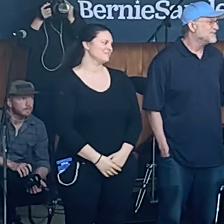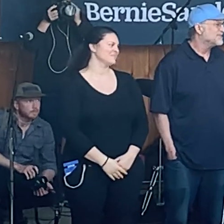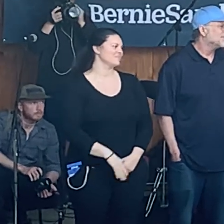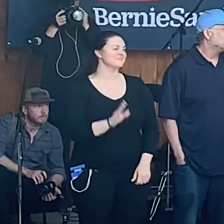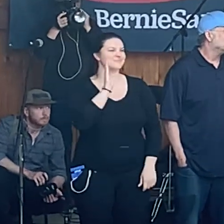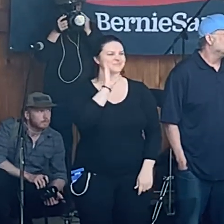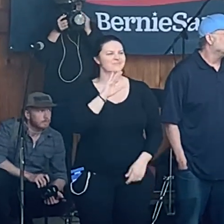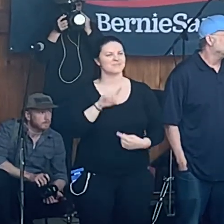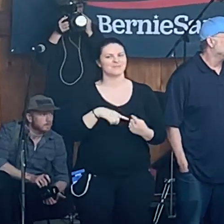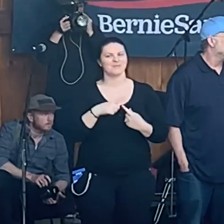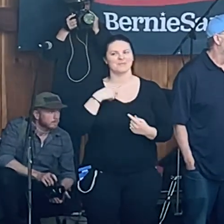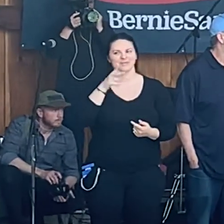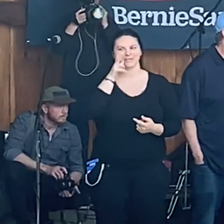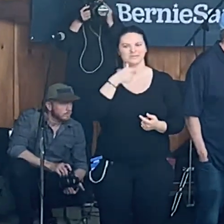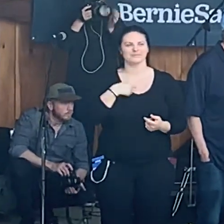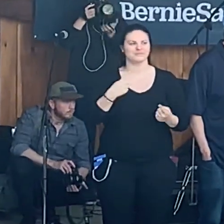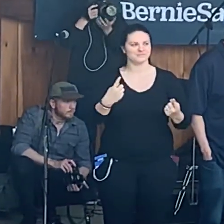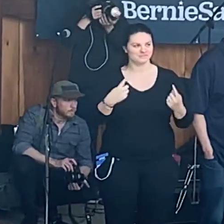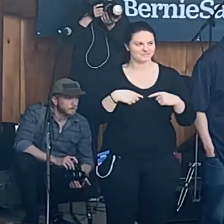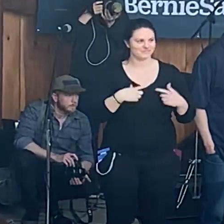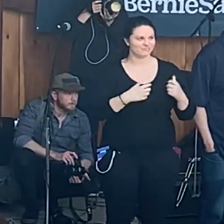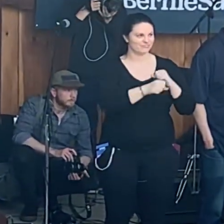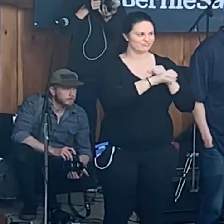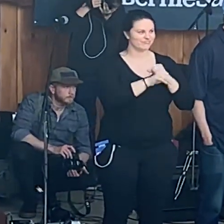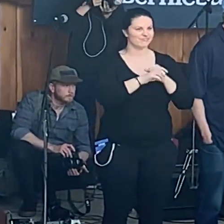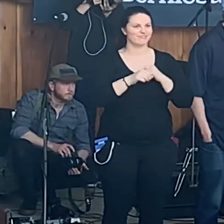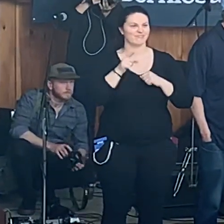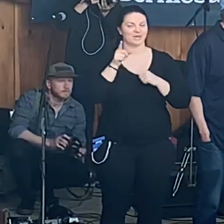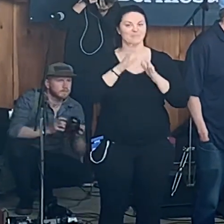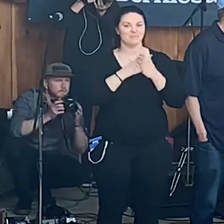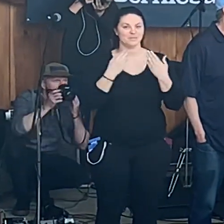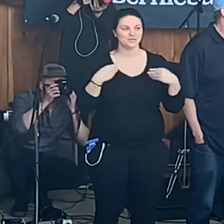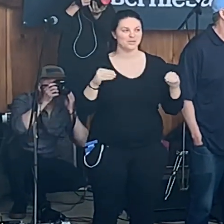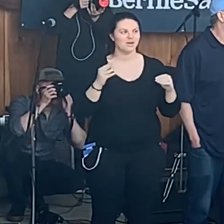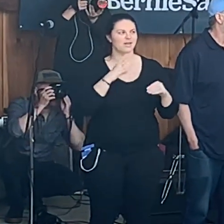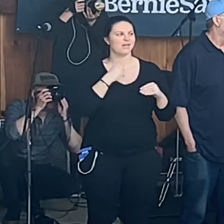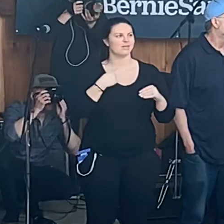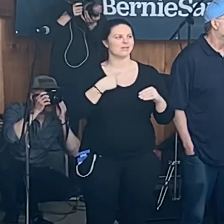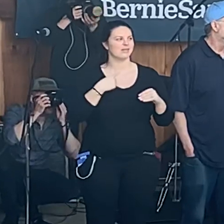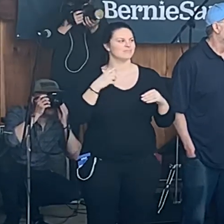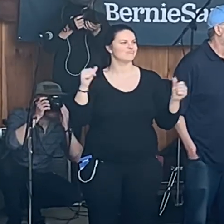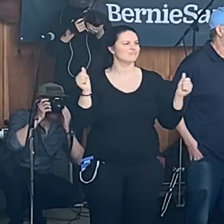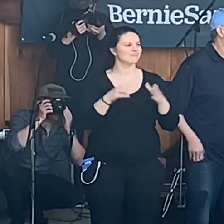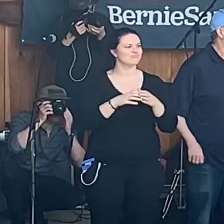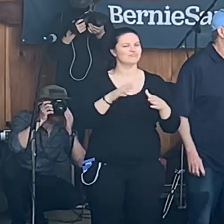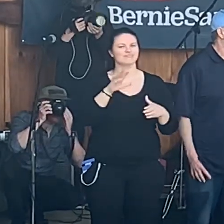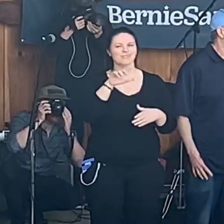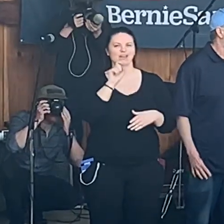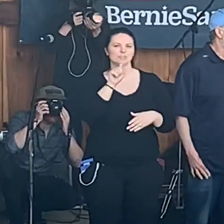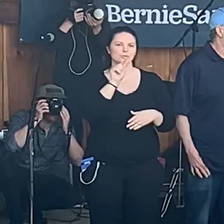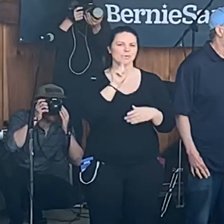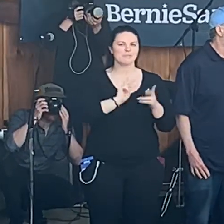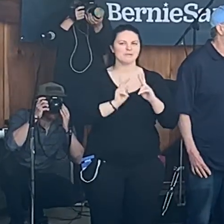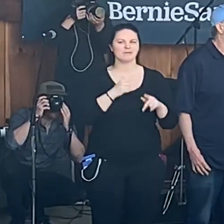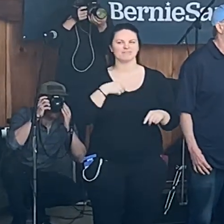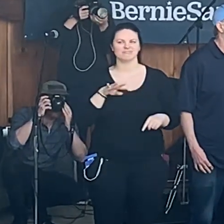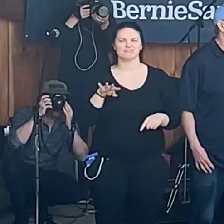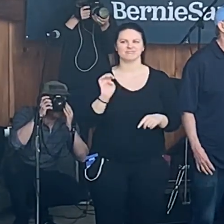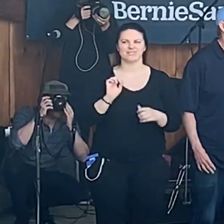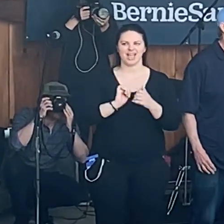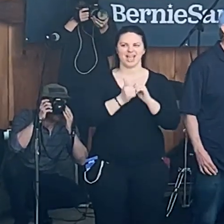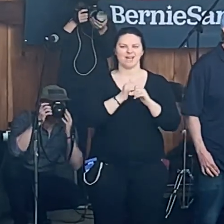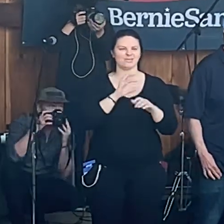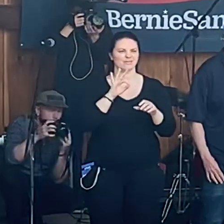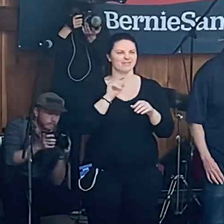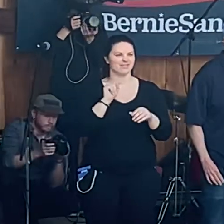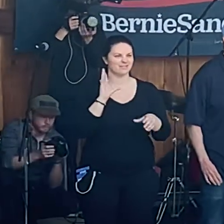You know, when we heard we were coming to do this thing at a bookstore and there were going to be 120 people, we said, how the heck do you fit 120 people